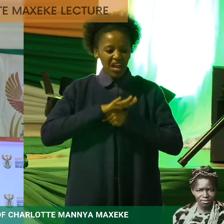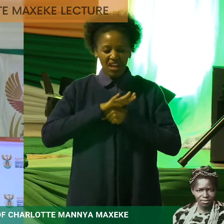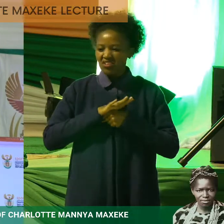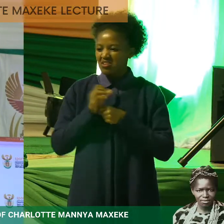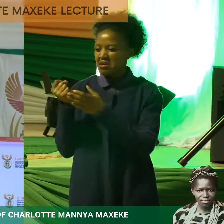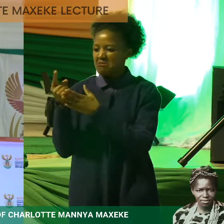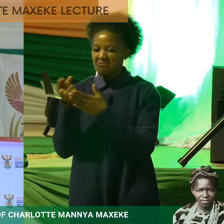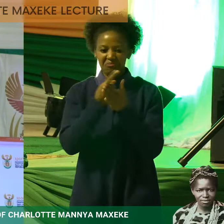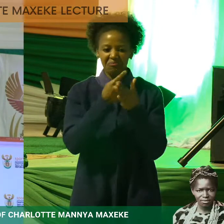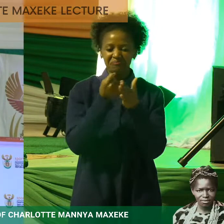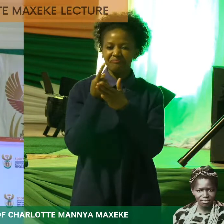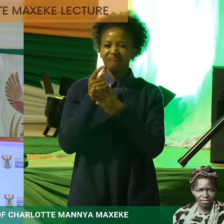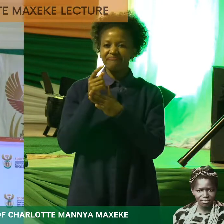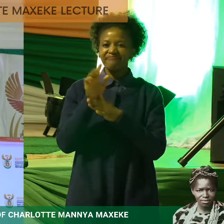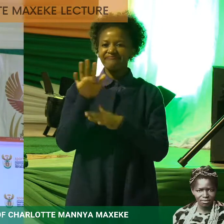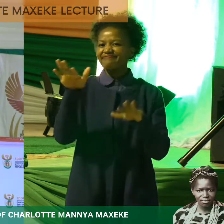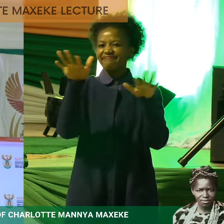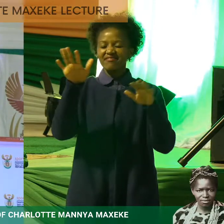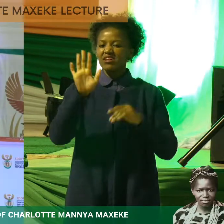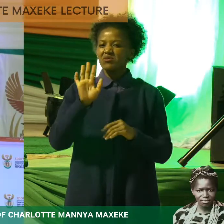out there.